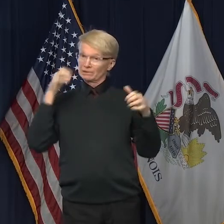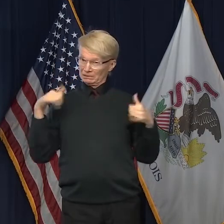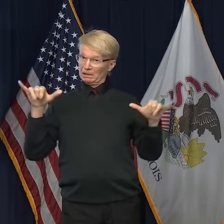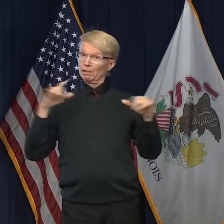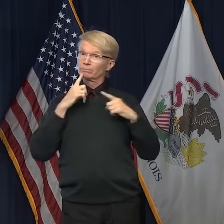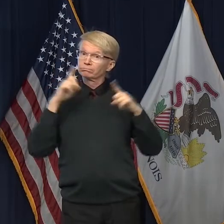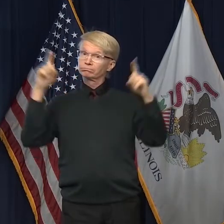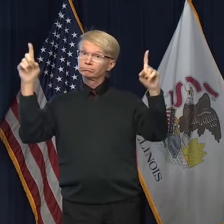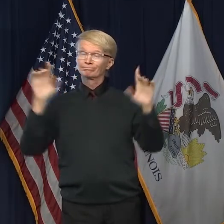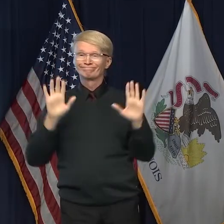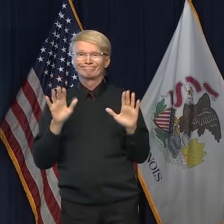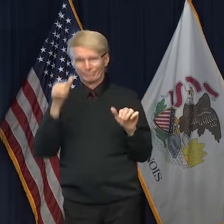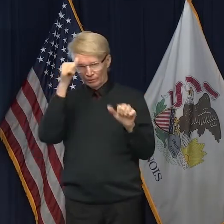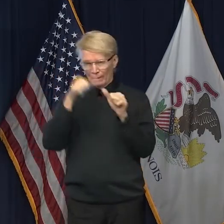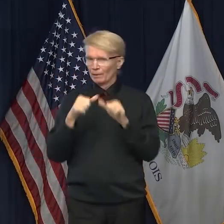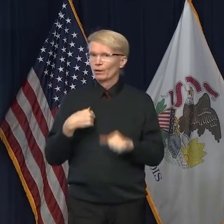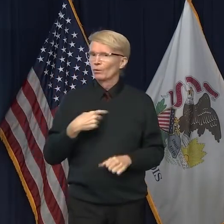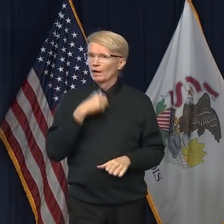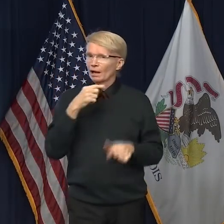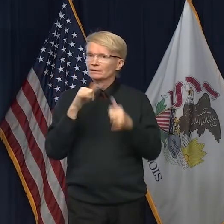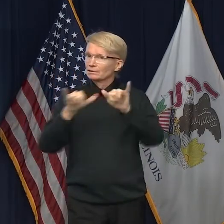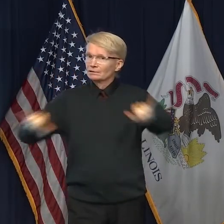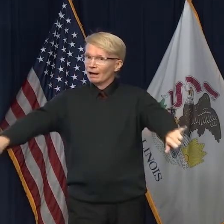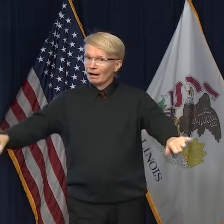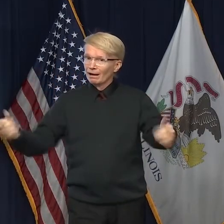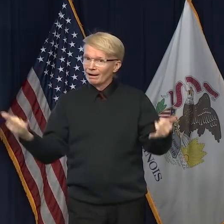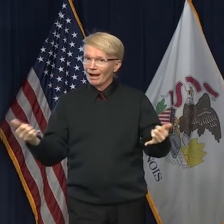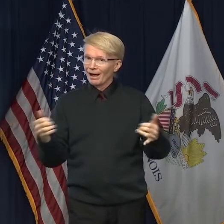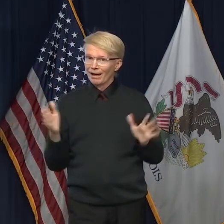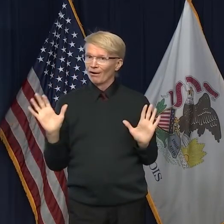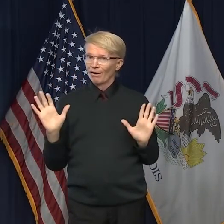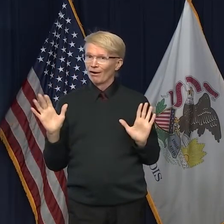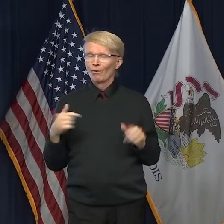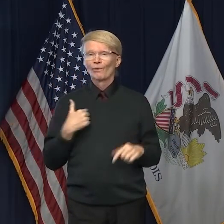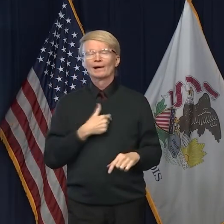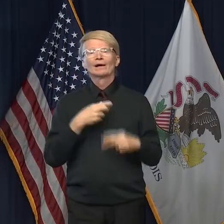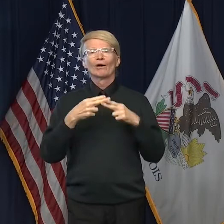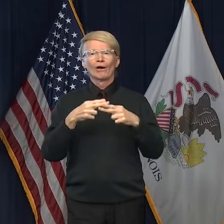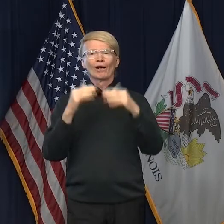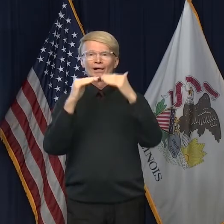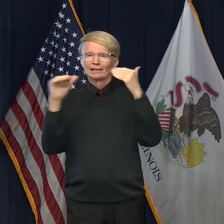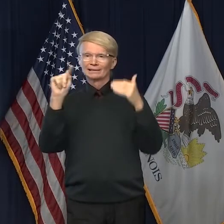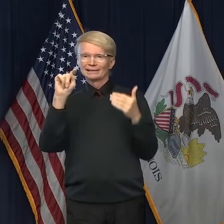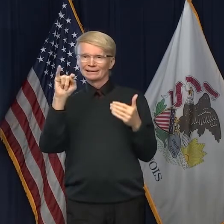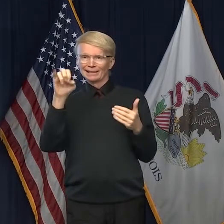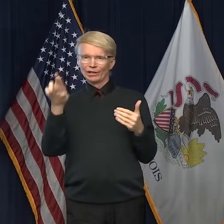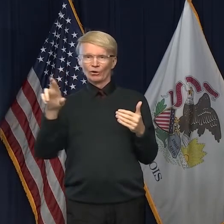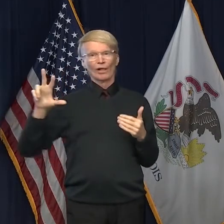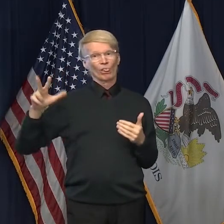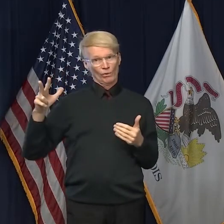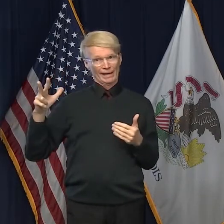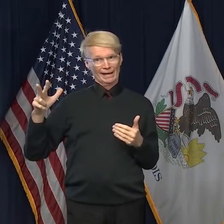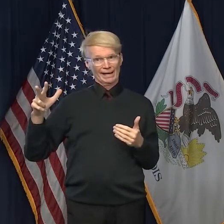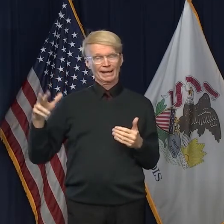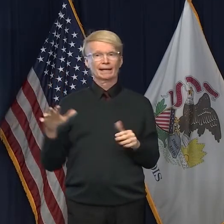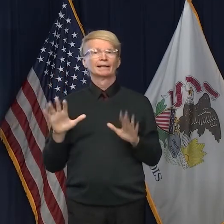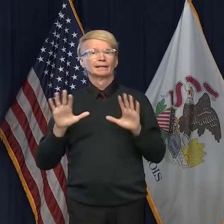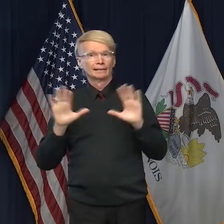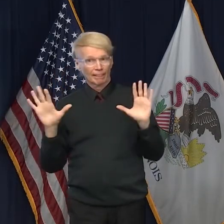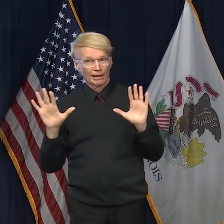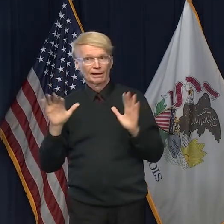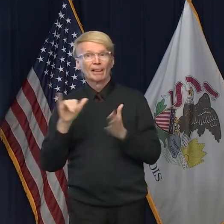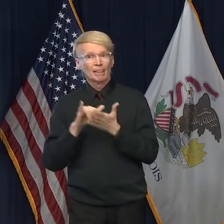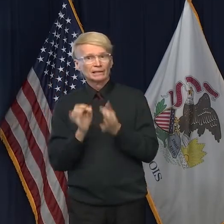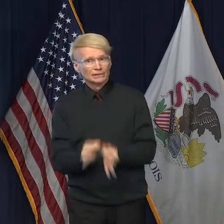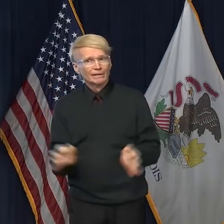Yeah, remember, we do not have a stay-at-home order in the state of Illinois, right? We have a Tier 3 set of mitigations, which are significant, and